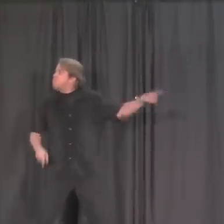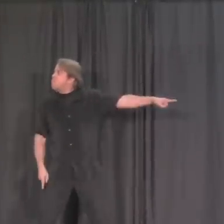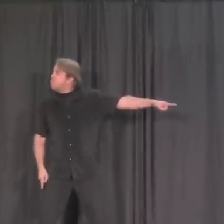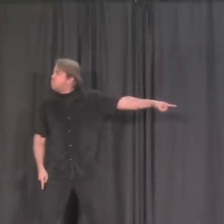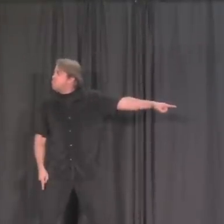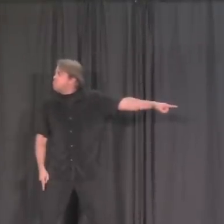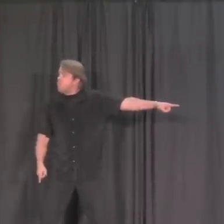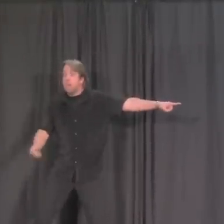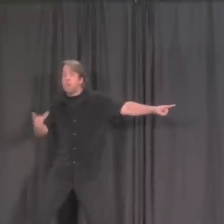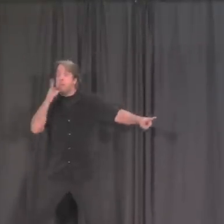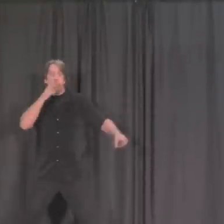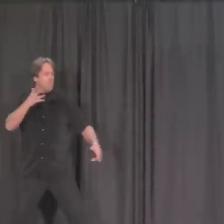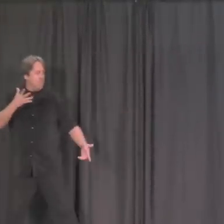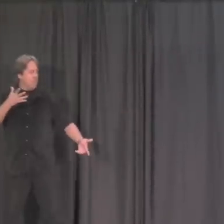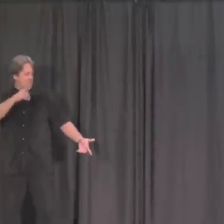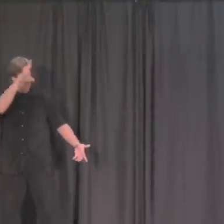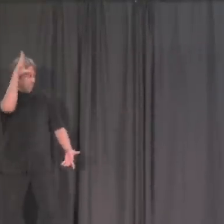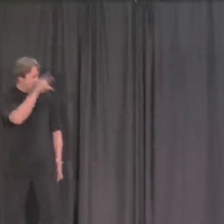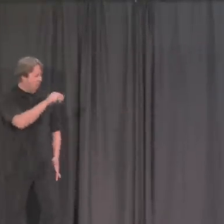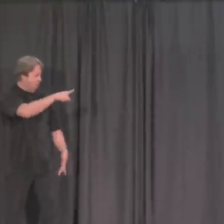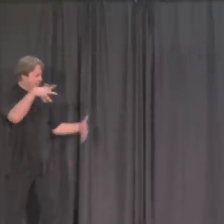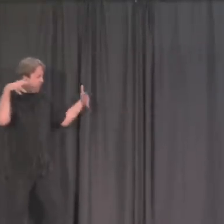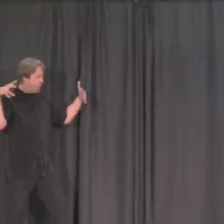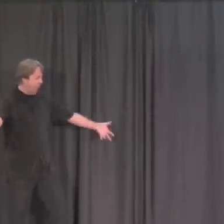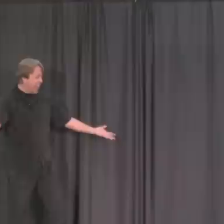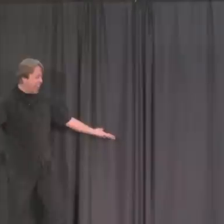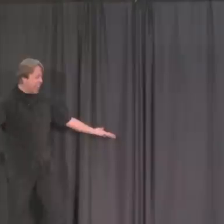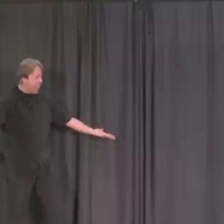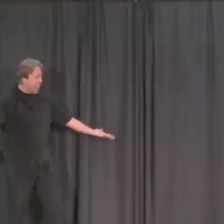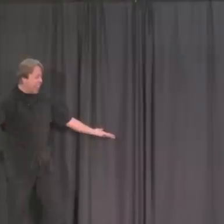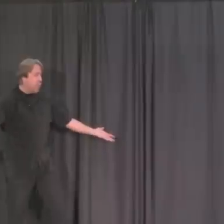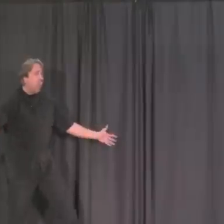Mom, I want a piece of candy. And my mother's answer would be like, no, you're fat.